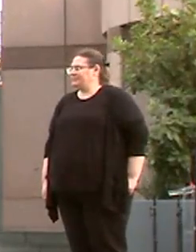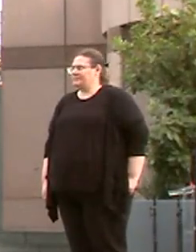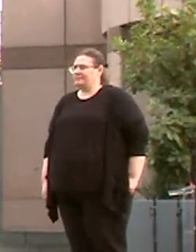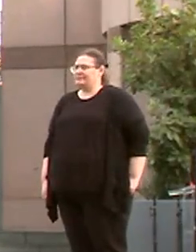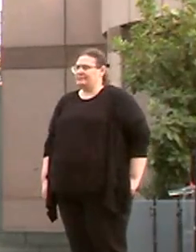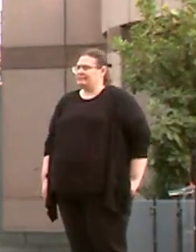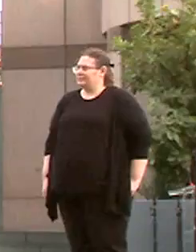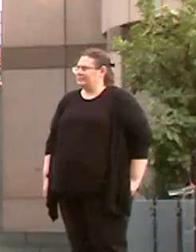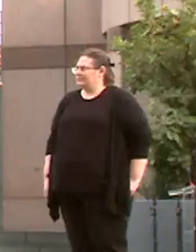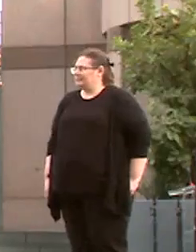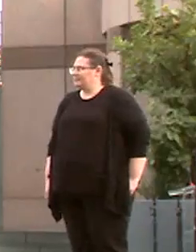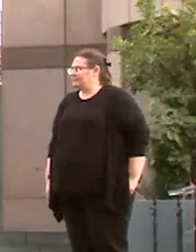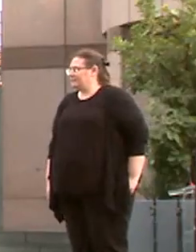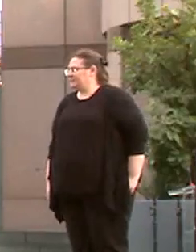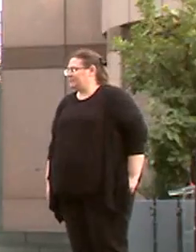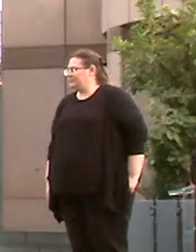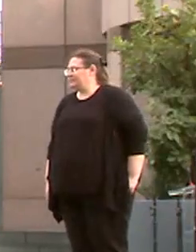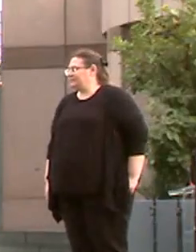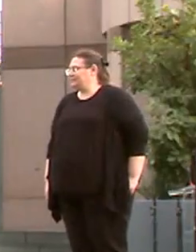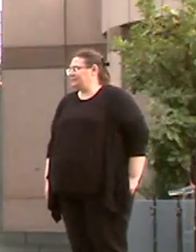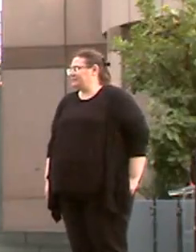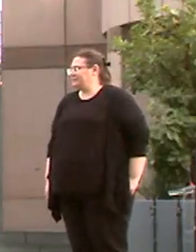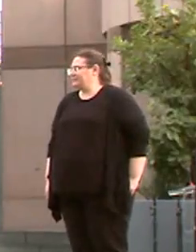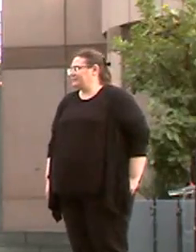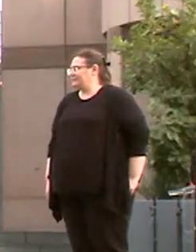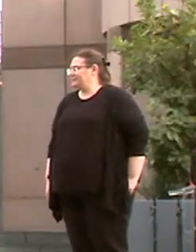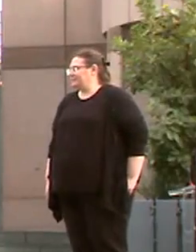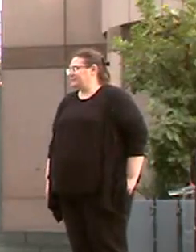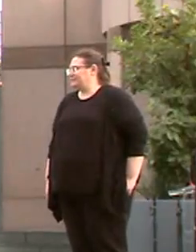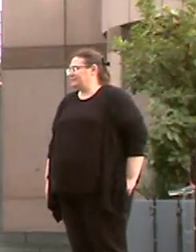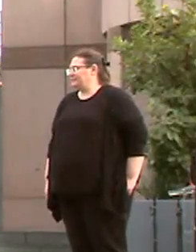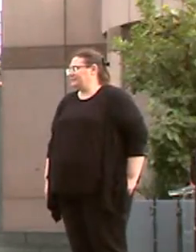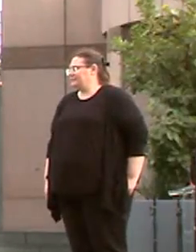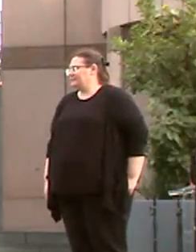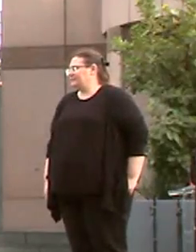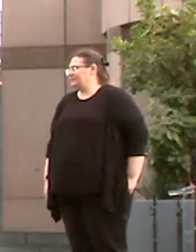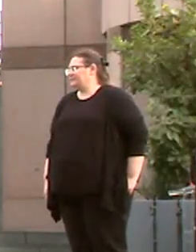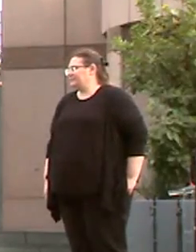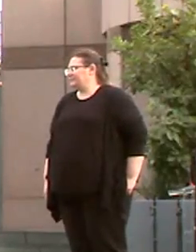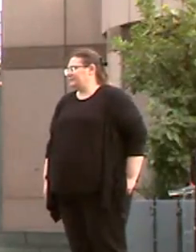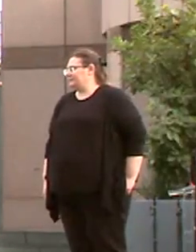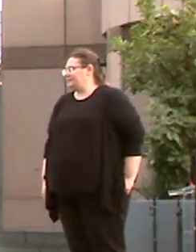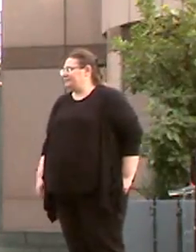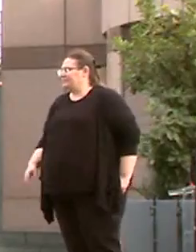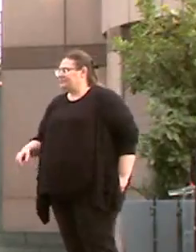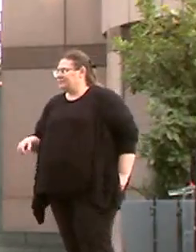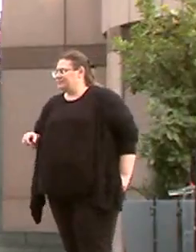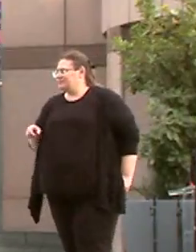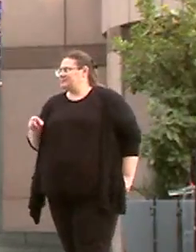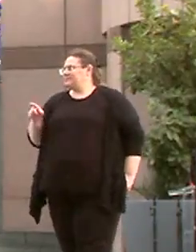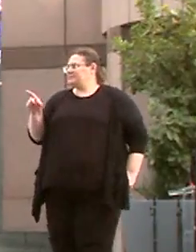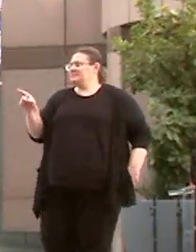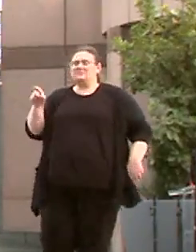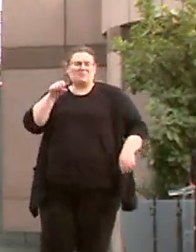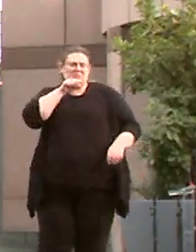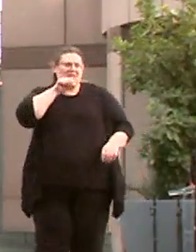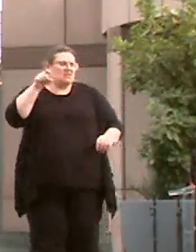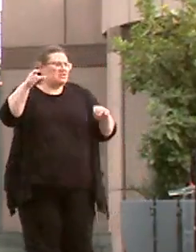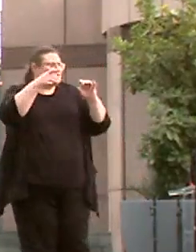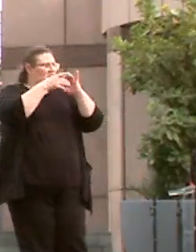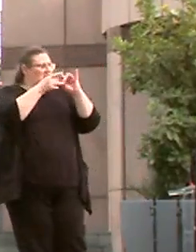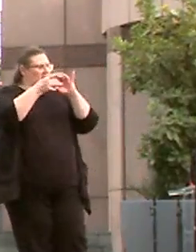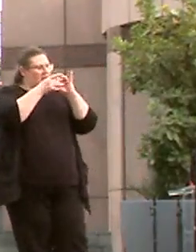we're inviting people to ask for what they need and bring their whole self, the better. I love what you're saying. And even though you're saying that you don't have a lot